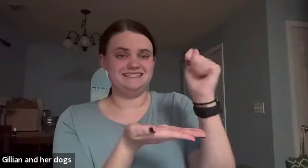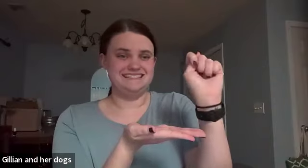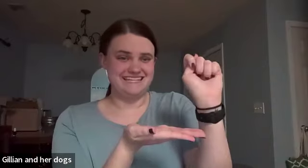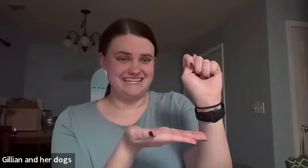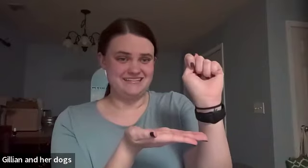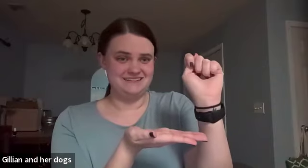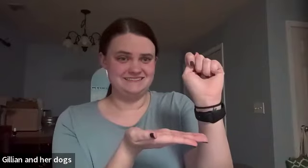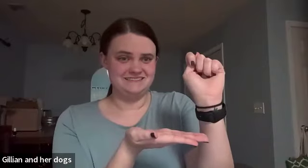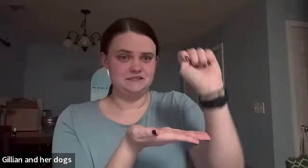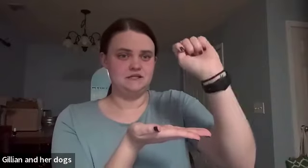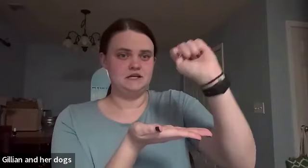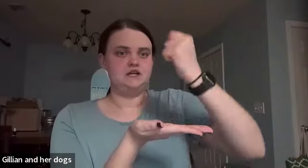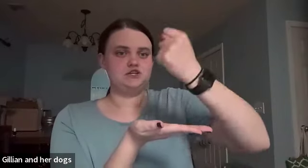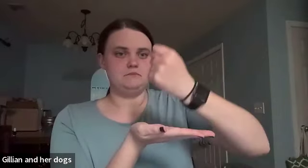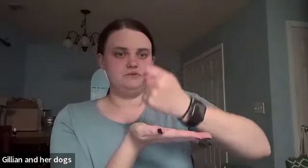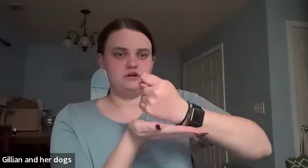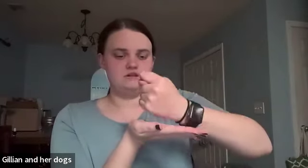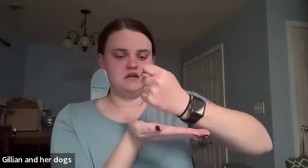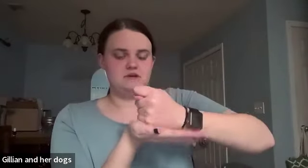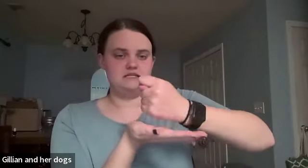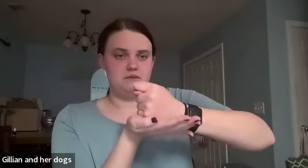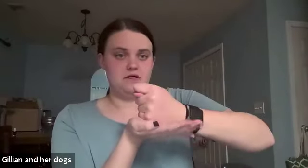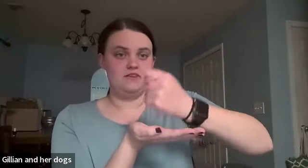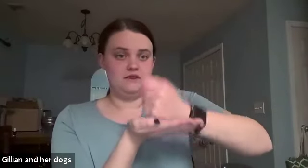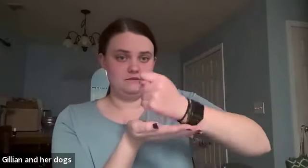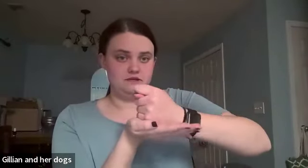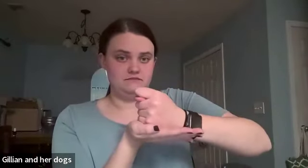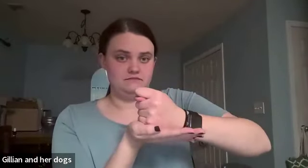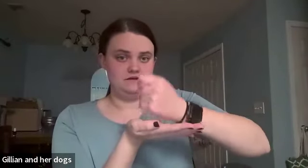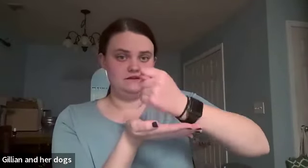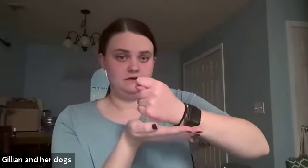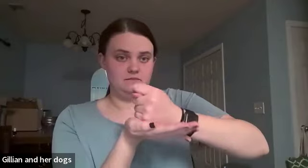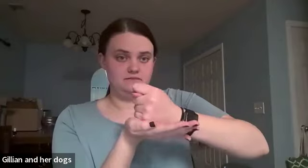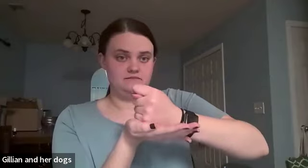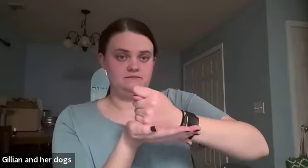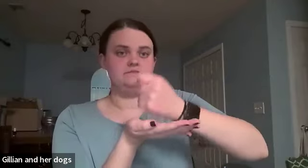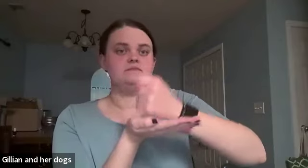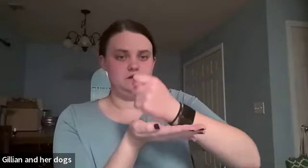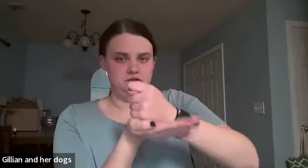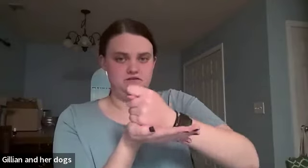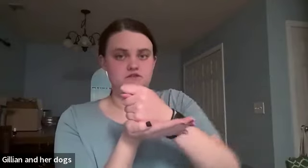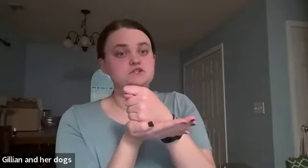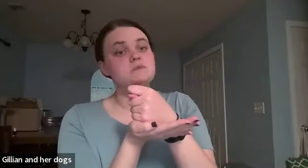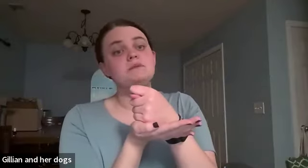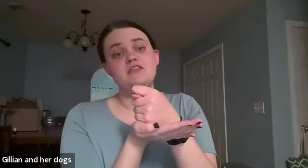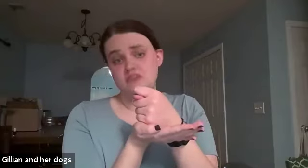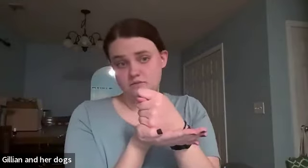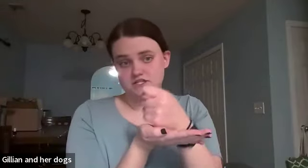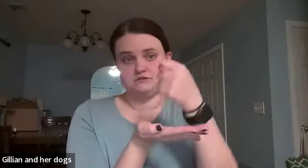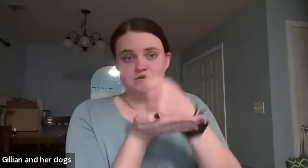be a T, and you're gonna put it on top and tap. Therapy, therapy, therapy. So if you're talking about being a therapist, you would